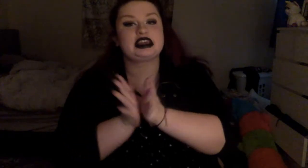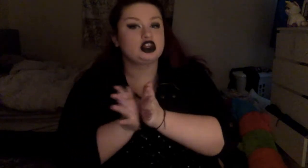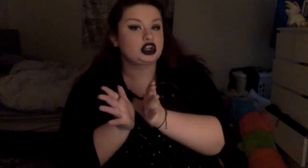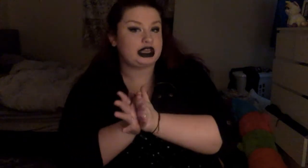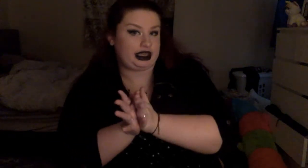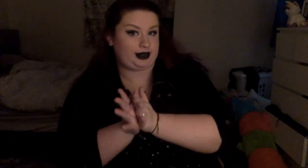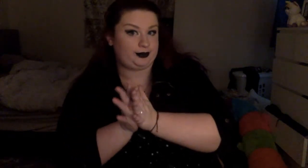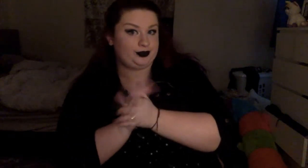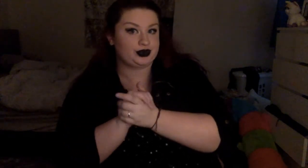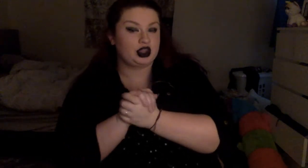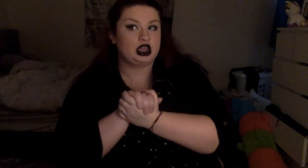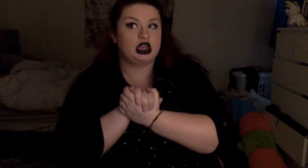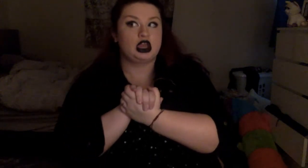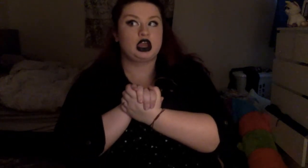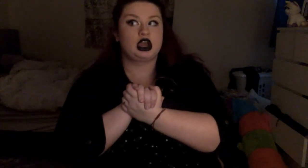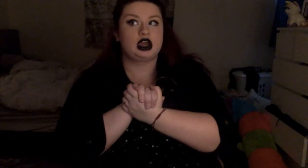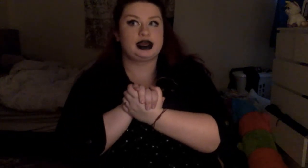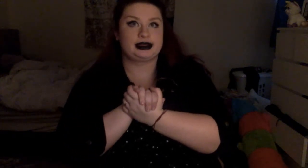Killer King.